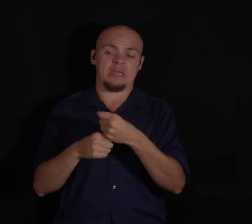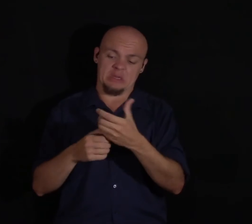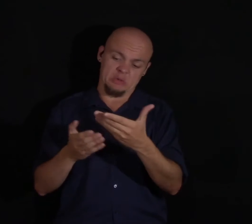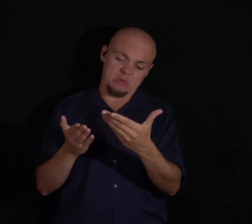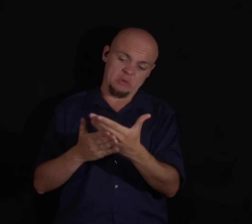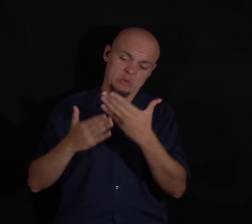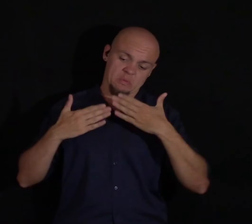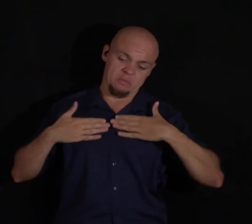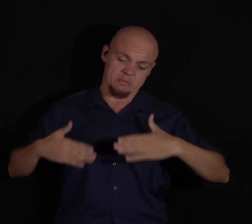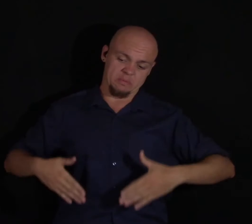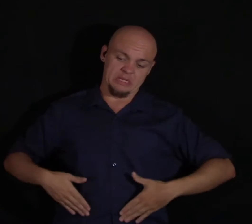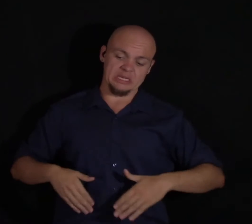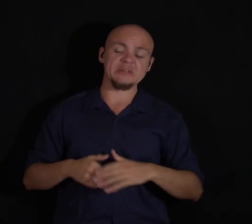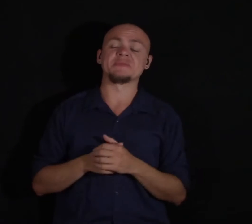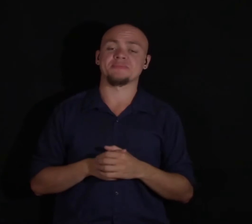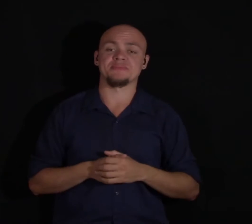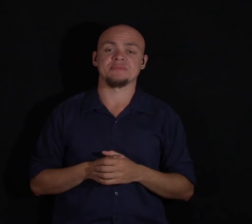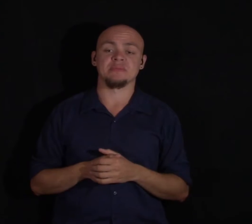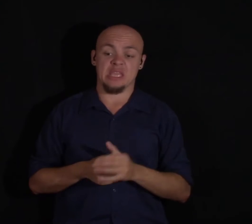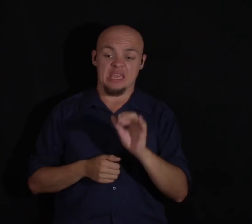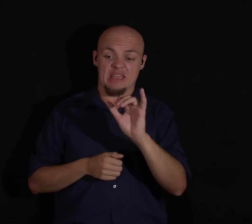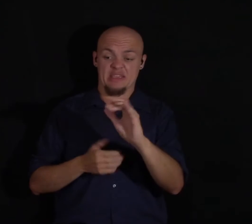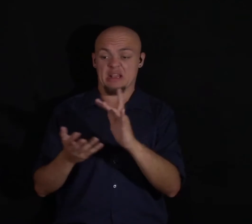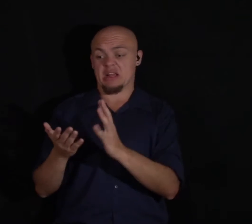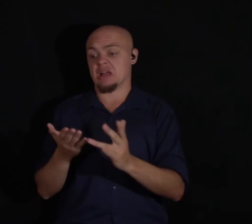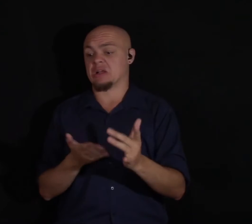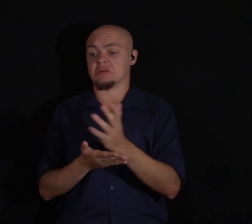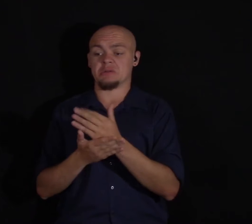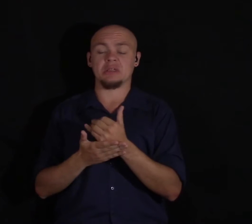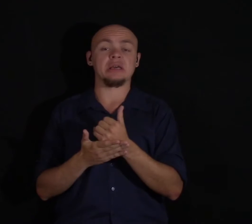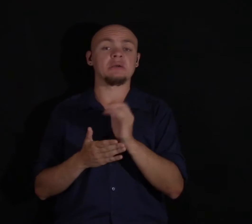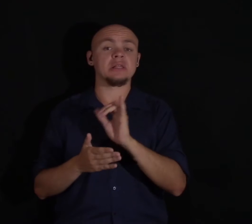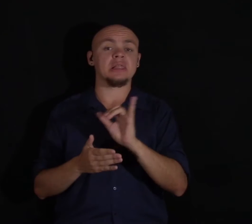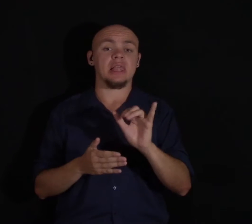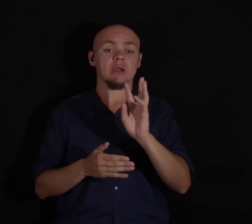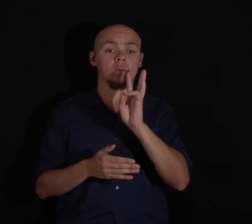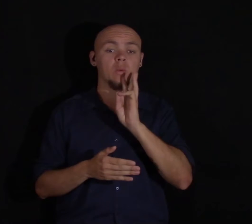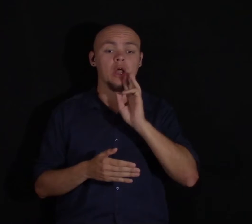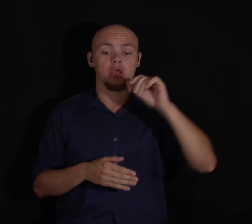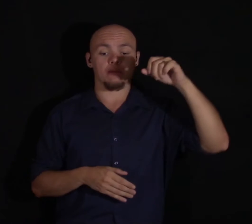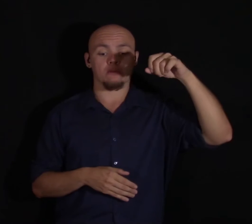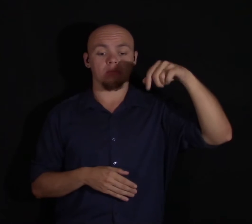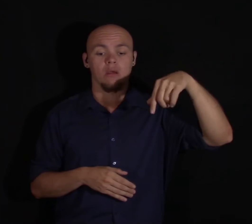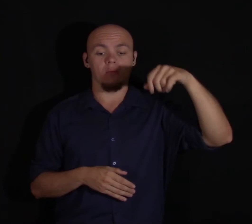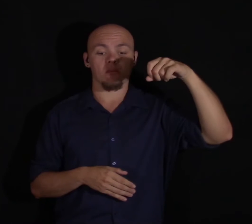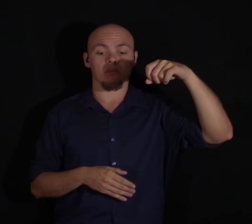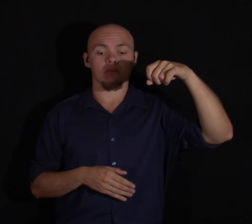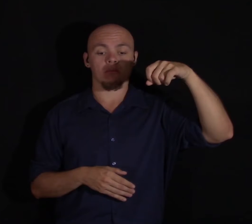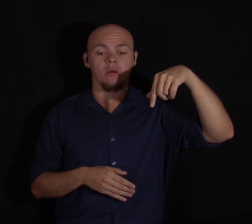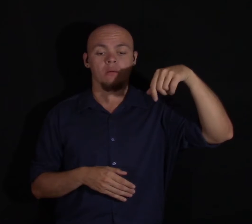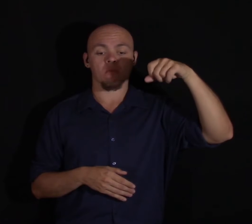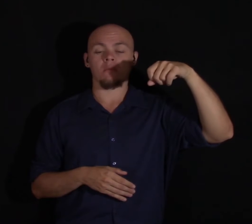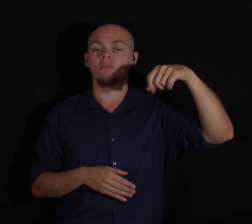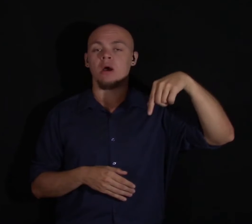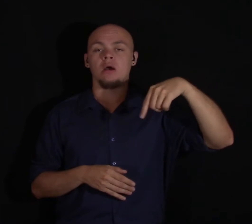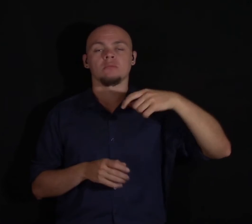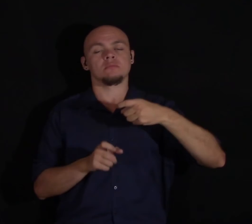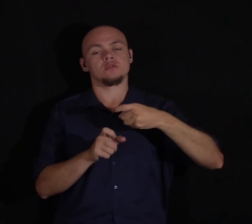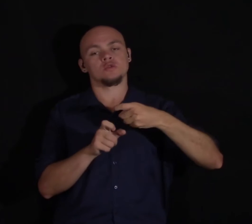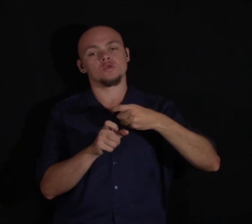to me like the torture of single drops of water continually falling on the head. Every thought that was devoted to